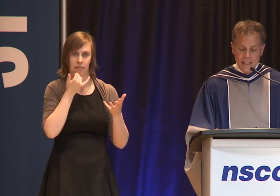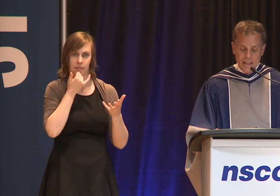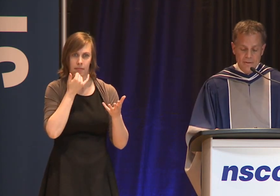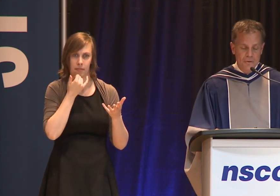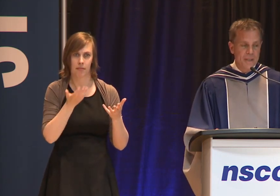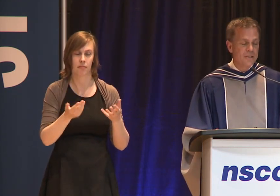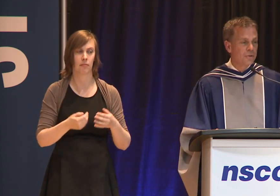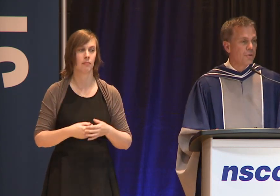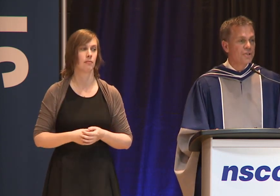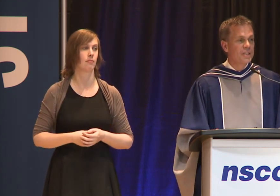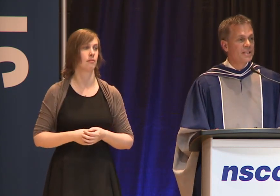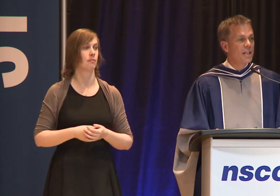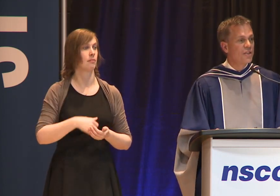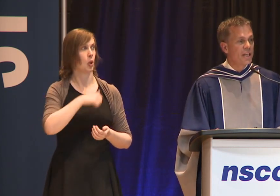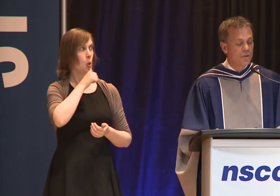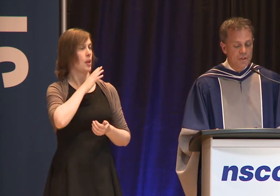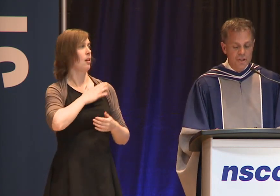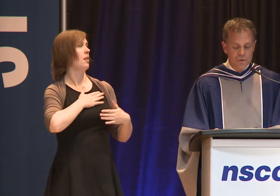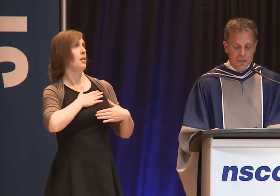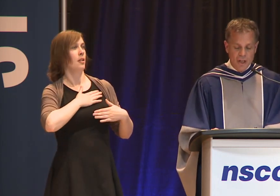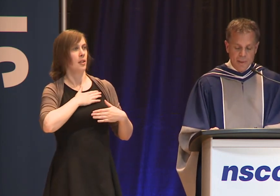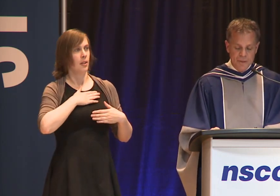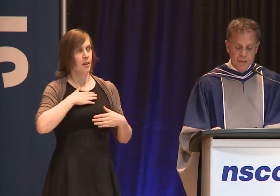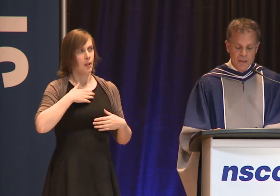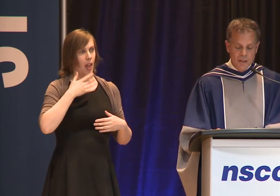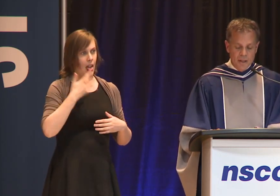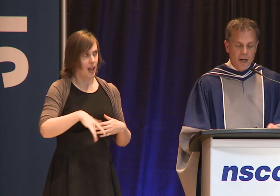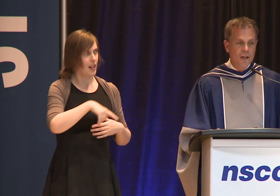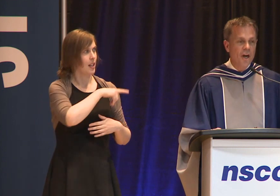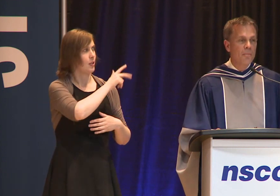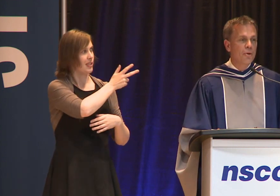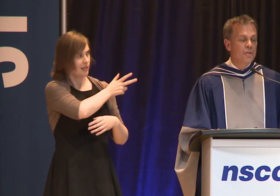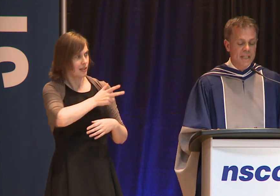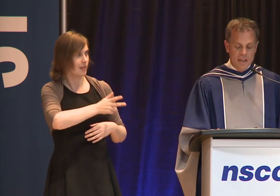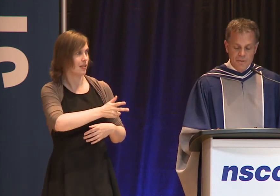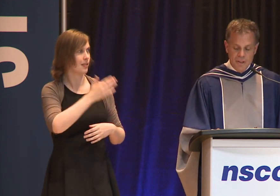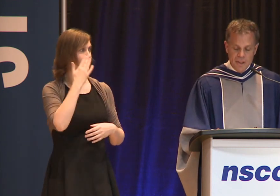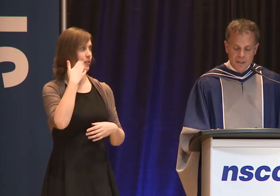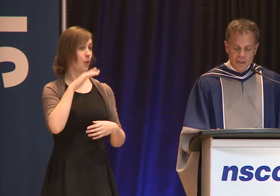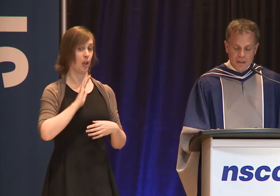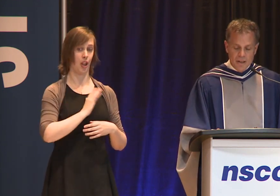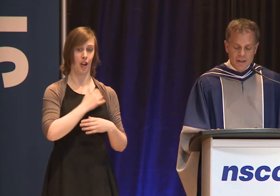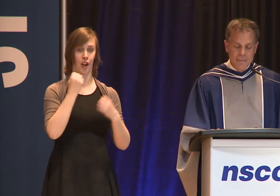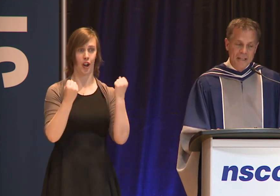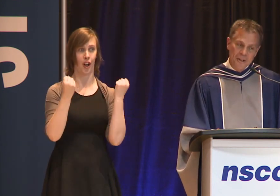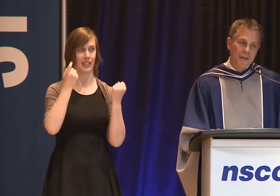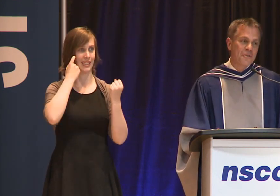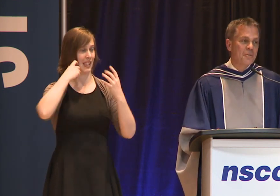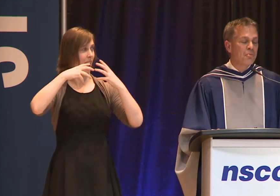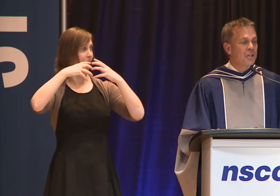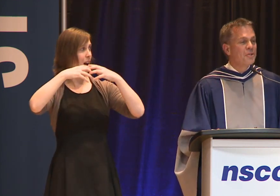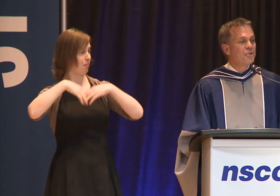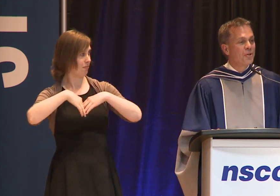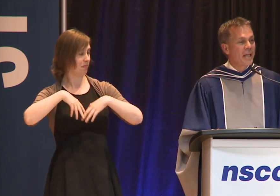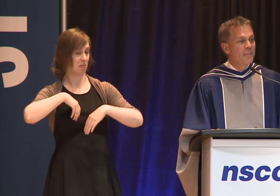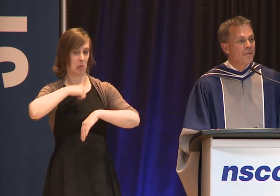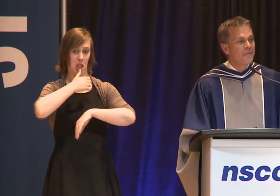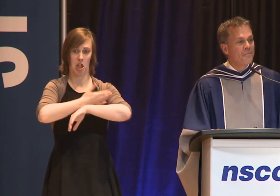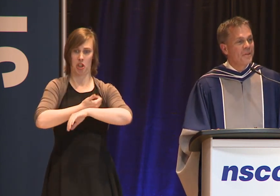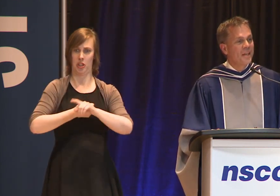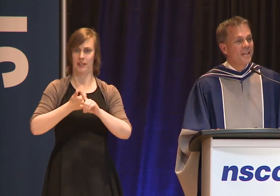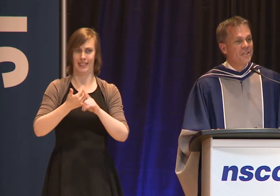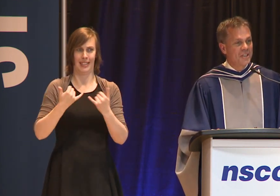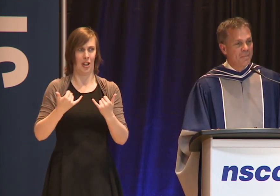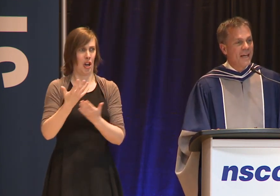lady said, oh my soul, she said, thank goodness you stopped. Our car broke down, and my daughter's in premature